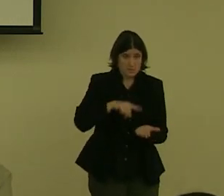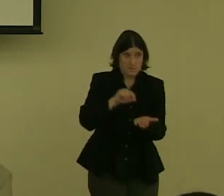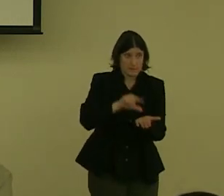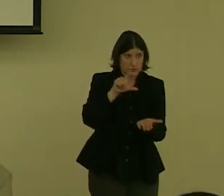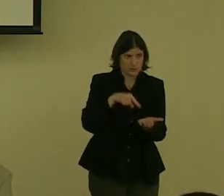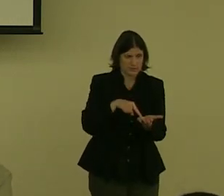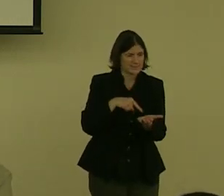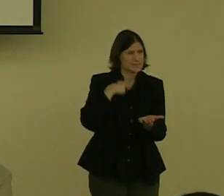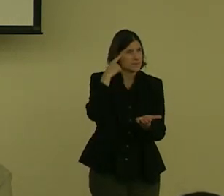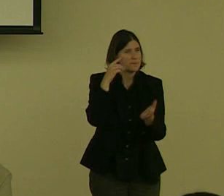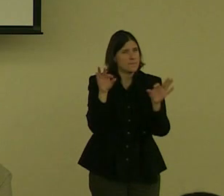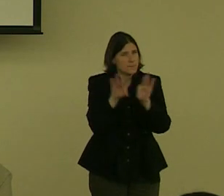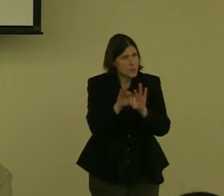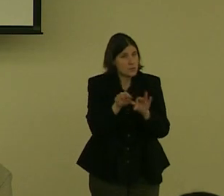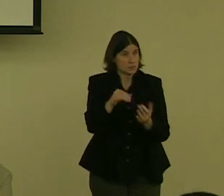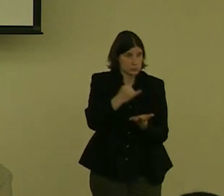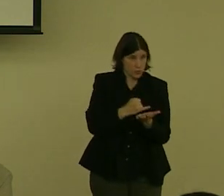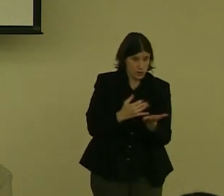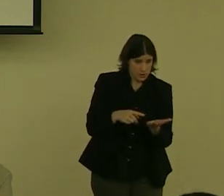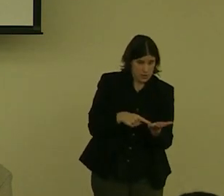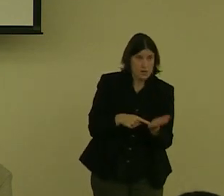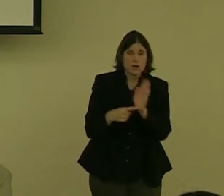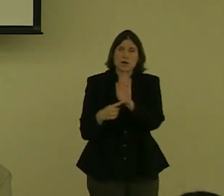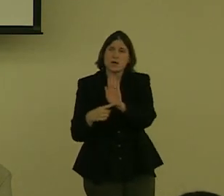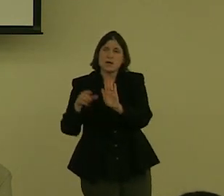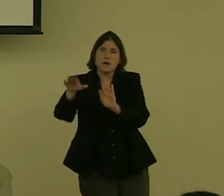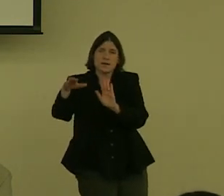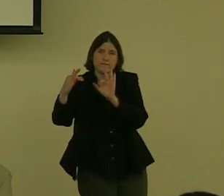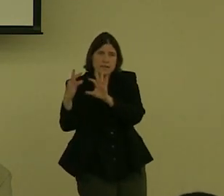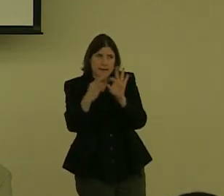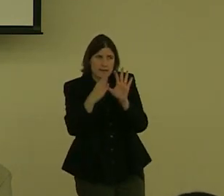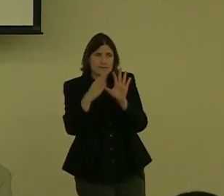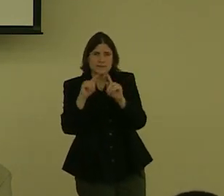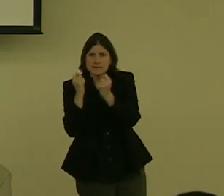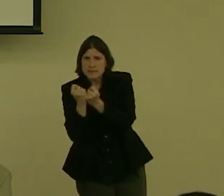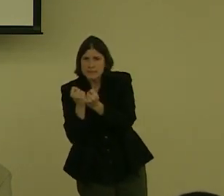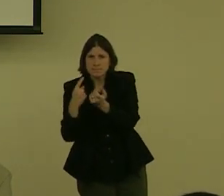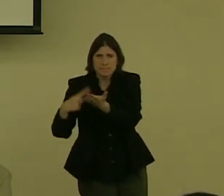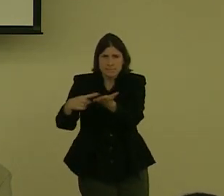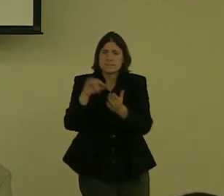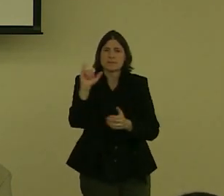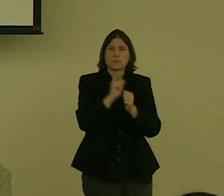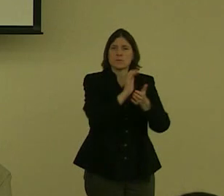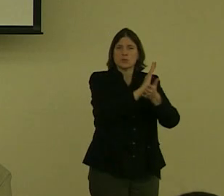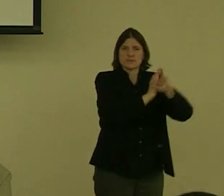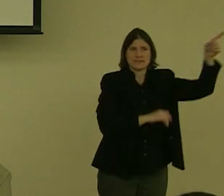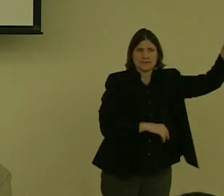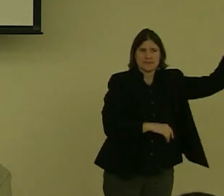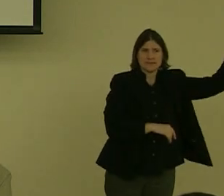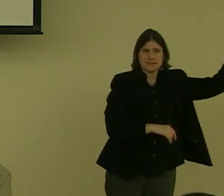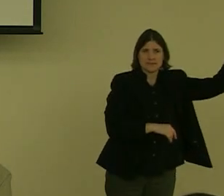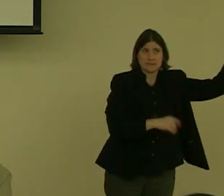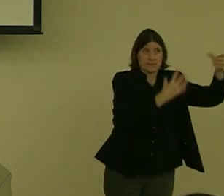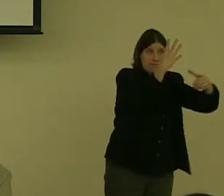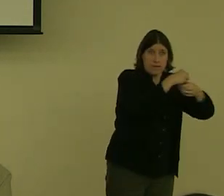have a mass of people over time that contribute to something that they're gravitationally pulled to.